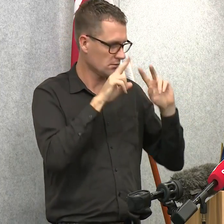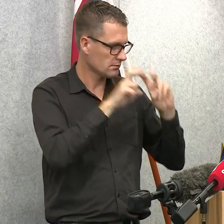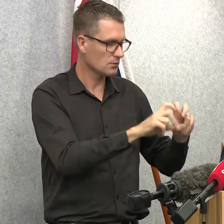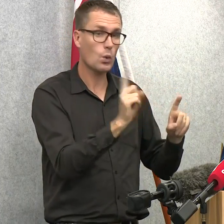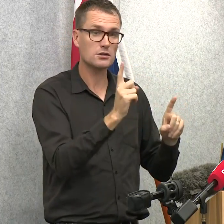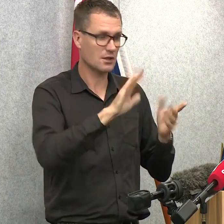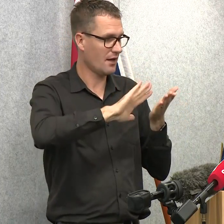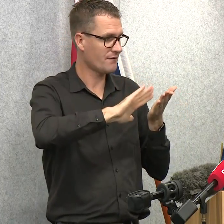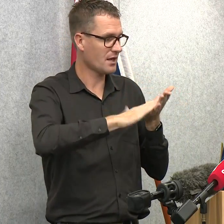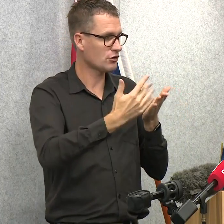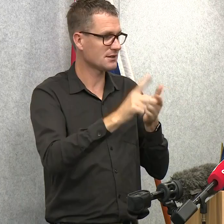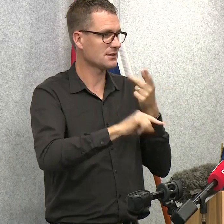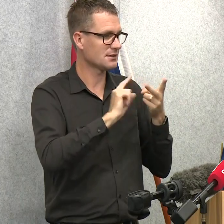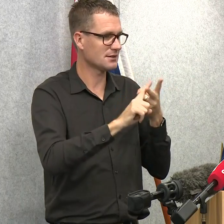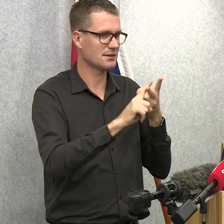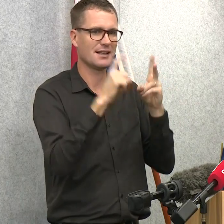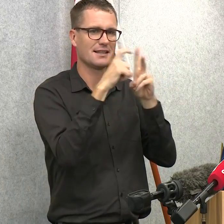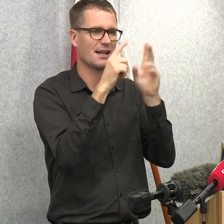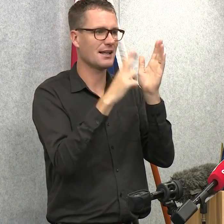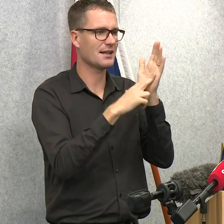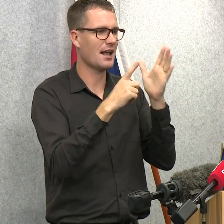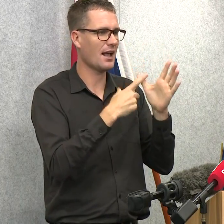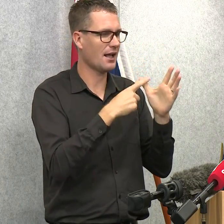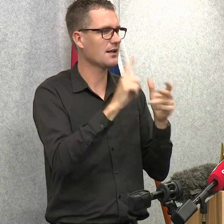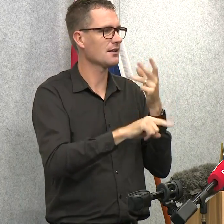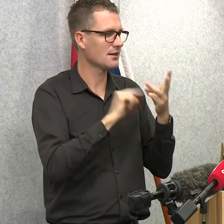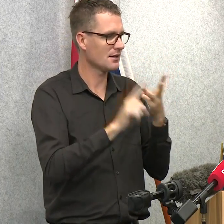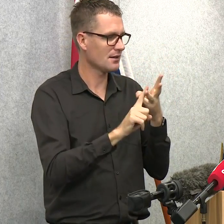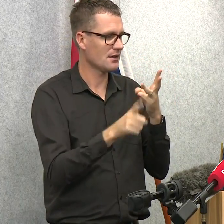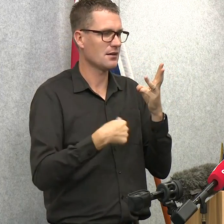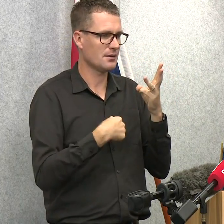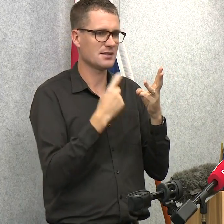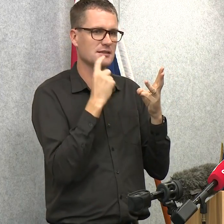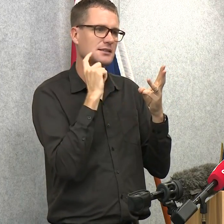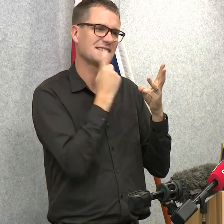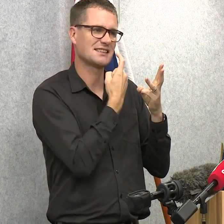fingerprints, DNA, and odontology.